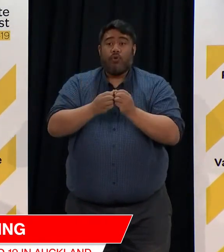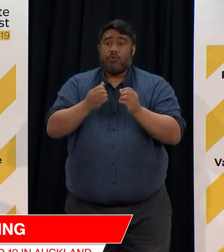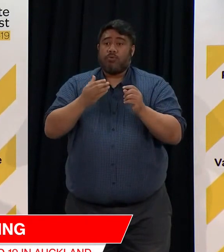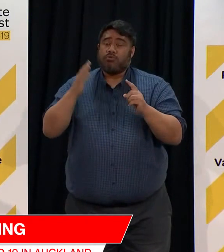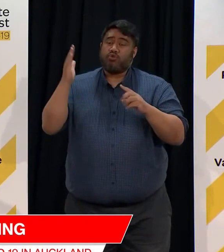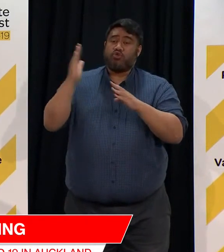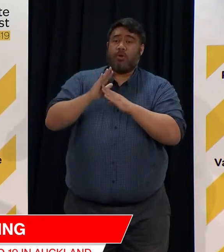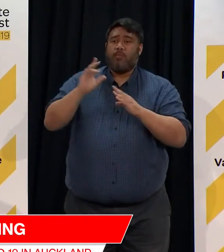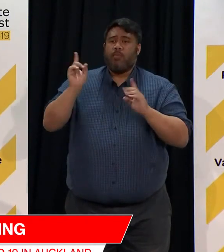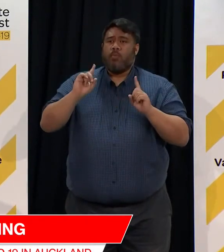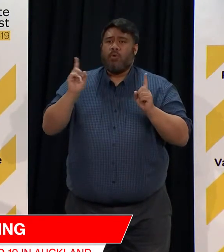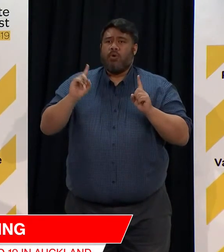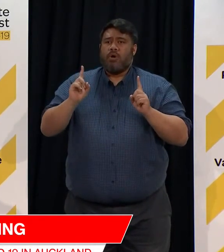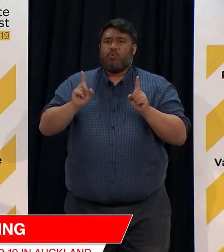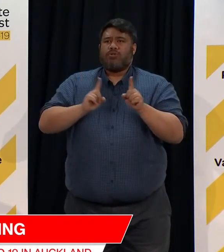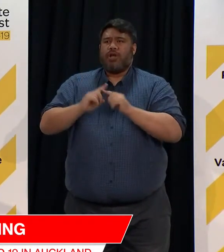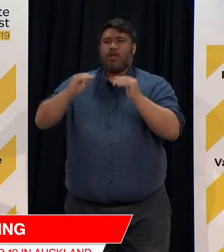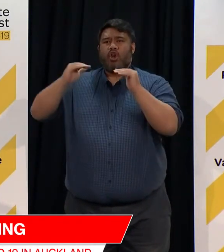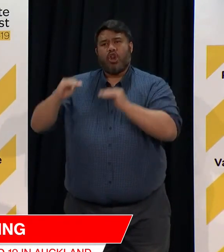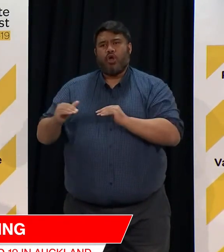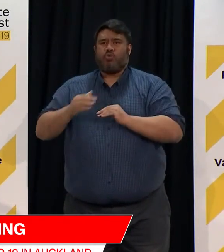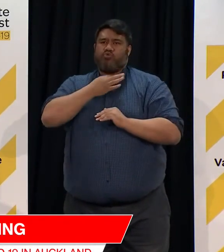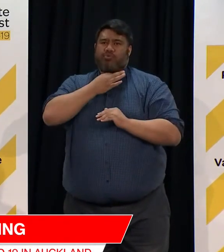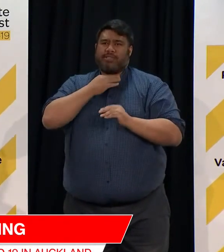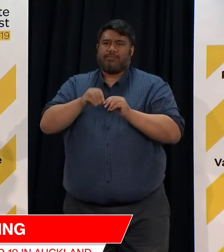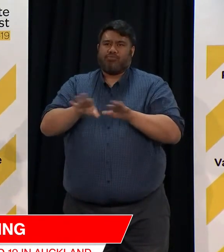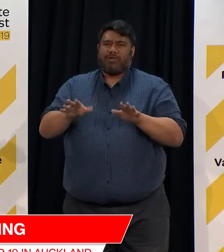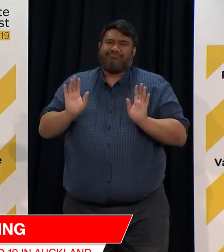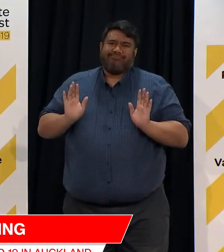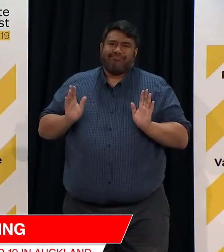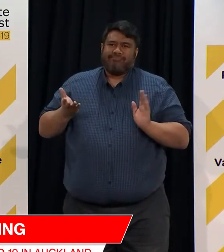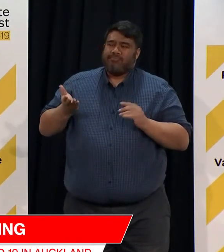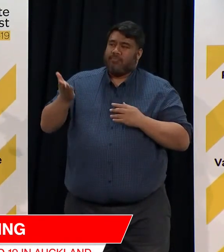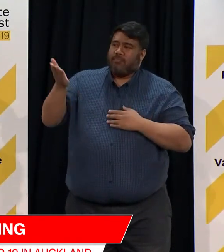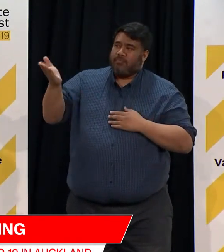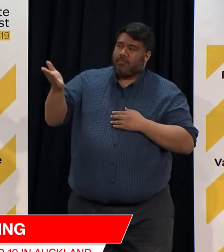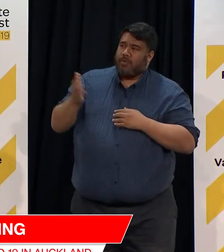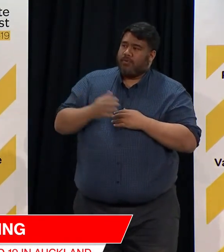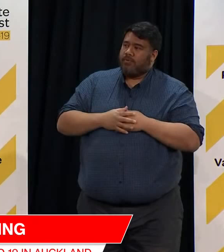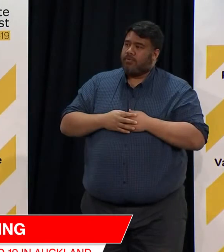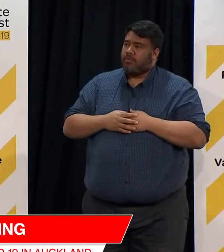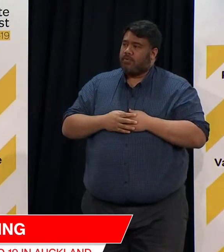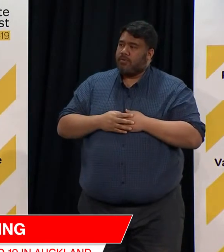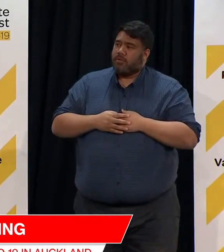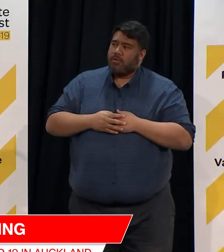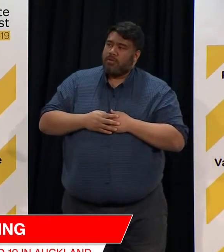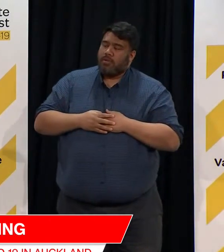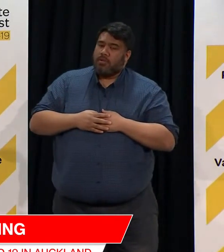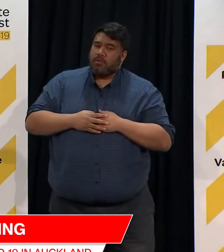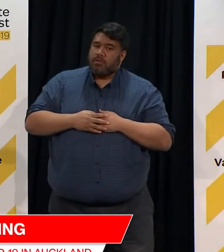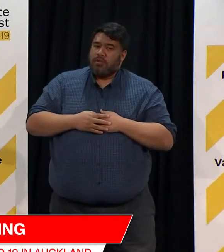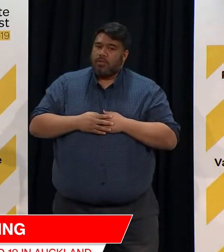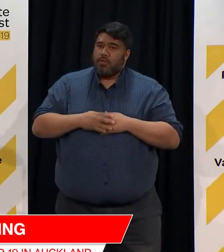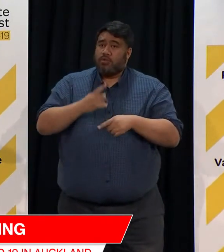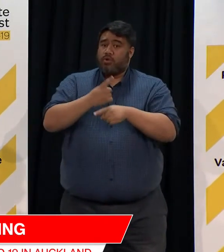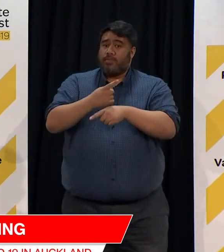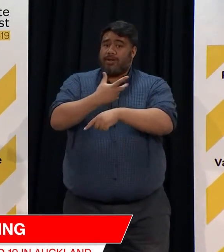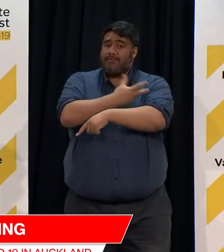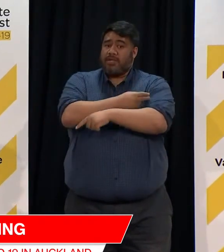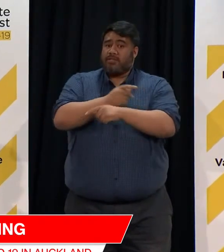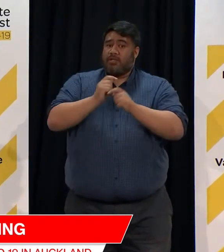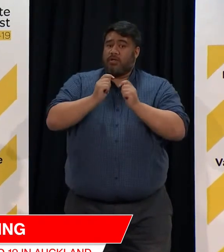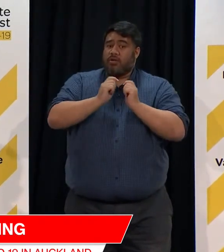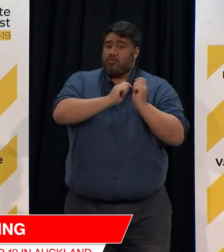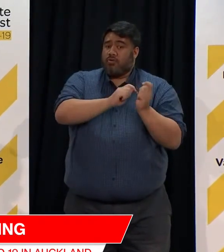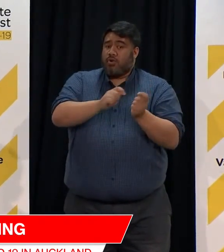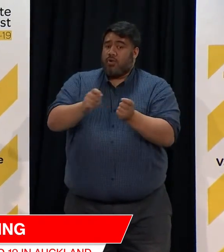risk profile as low as we possibly can. Minister, has the vaccine rollout peaked in terms of its rate? You're